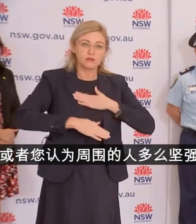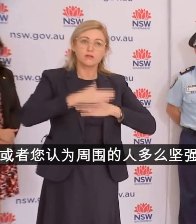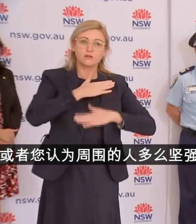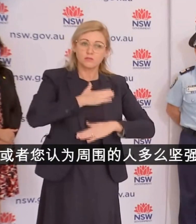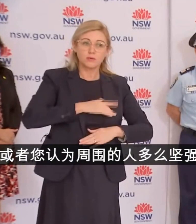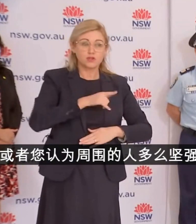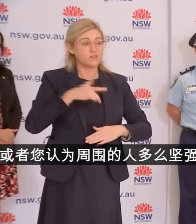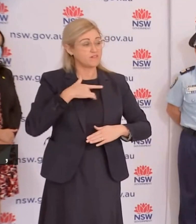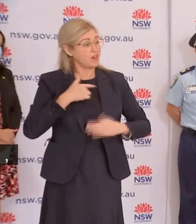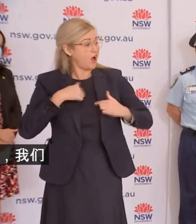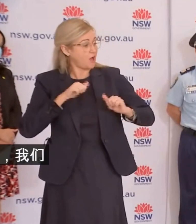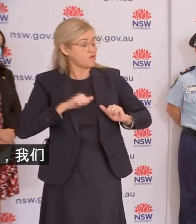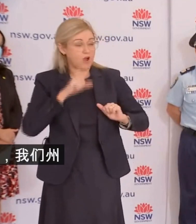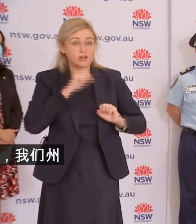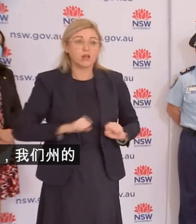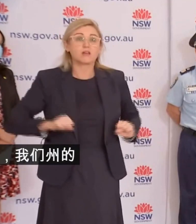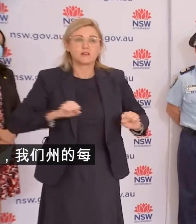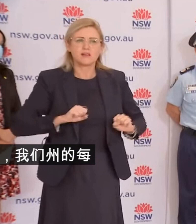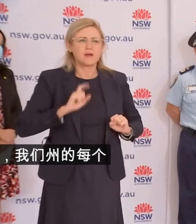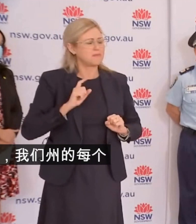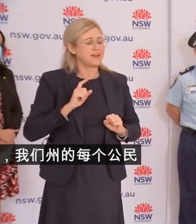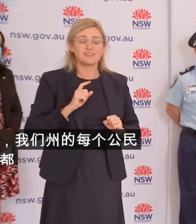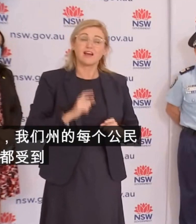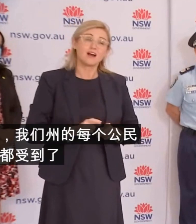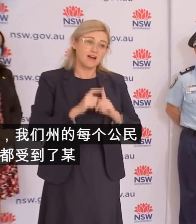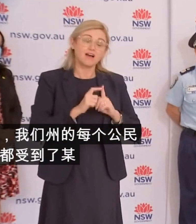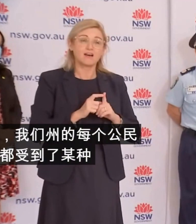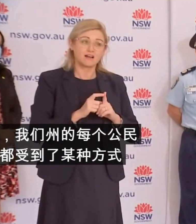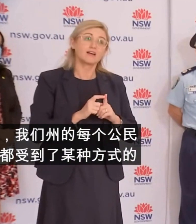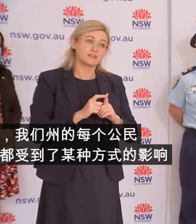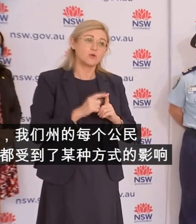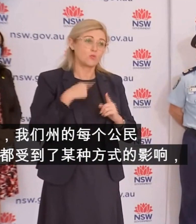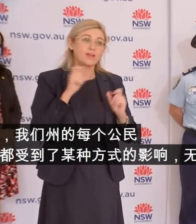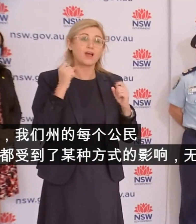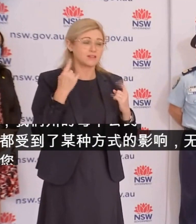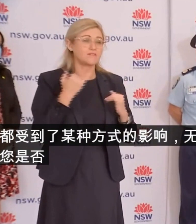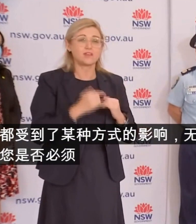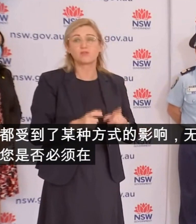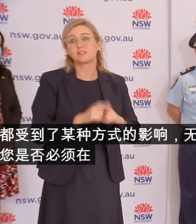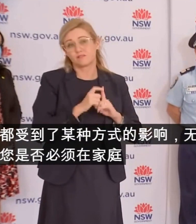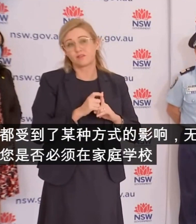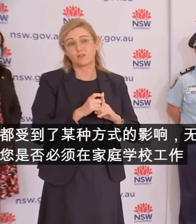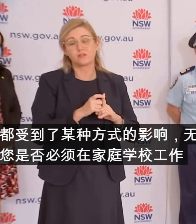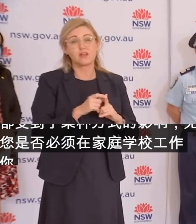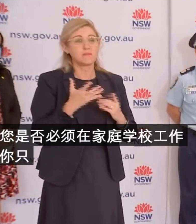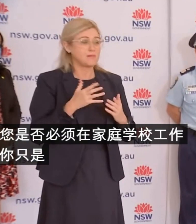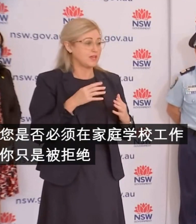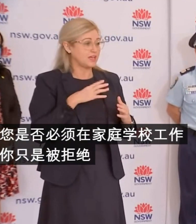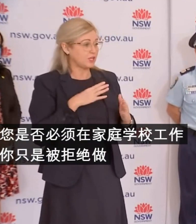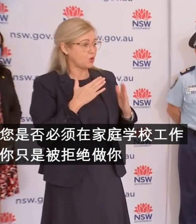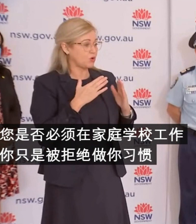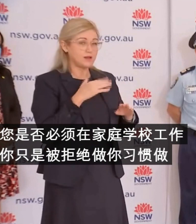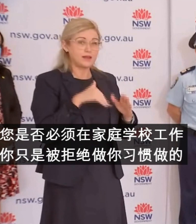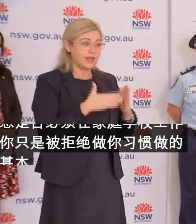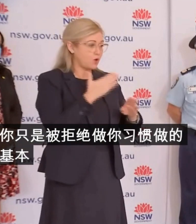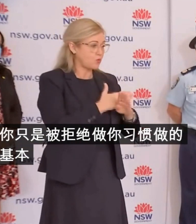around you are, every single citizen in our state has been affected one way or another. Whether you're having to work and homeschool, whether you're